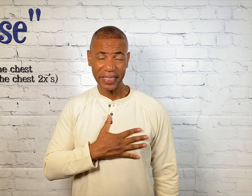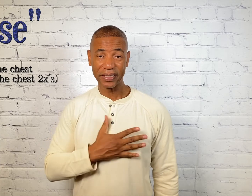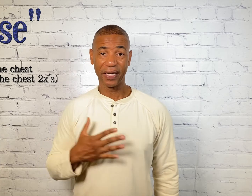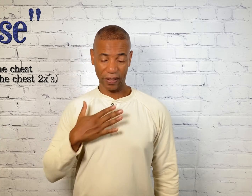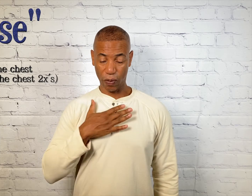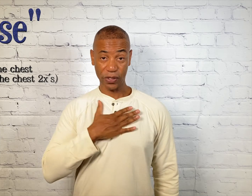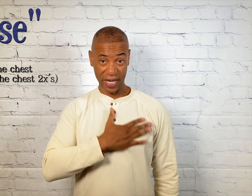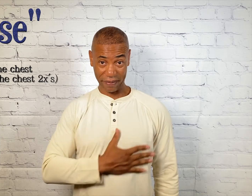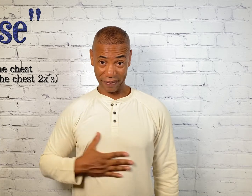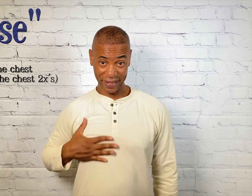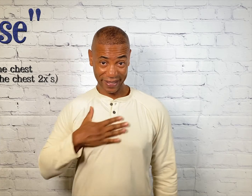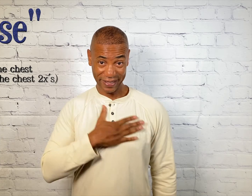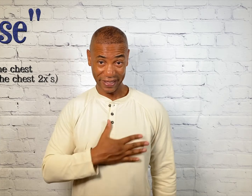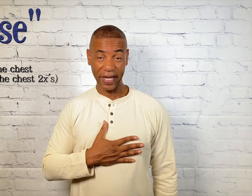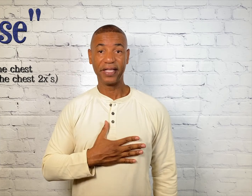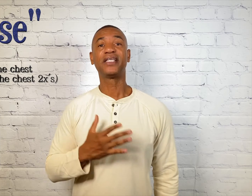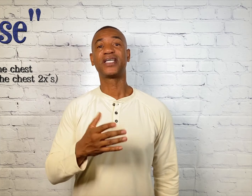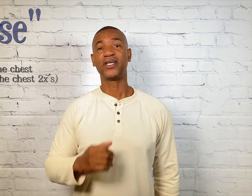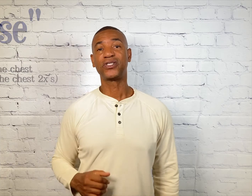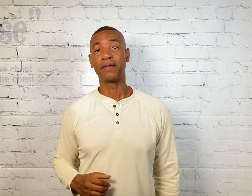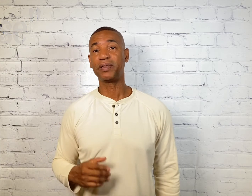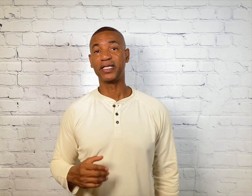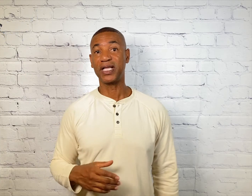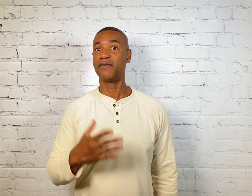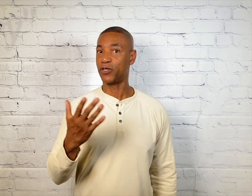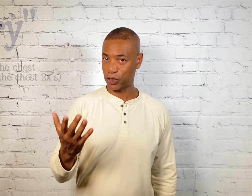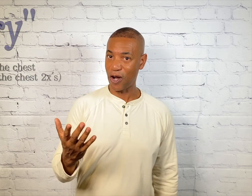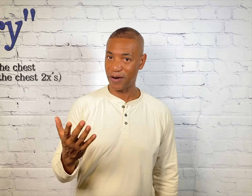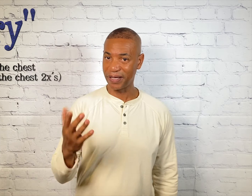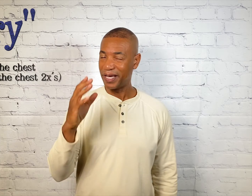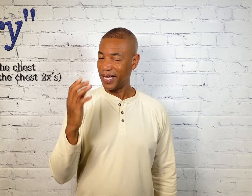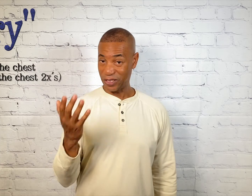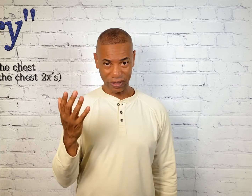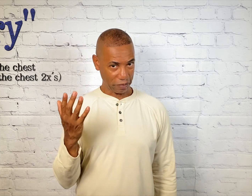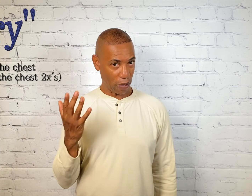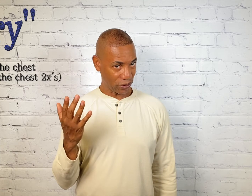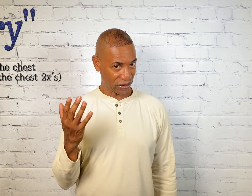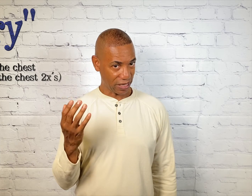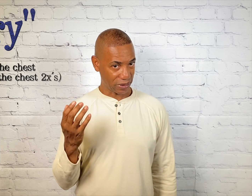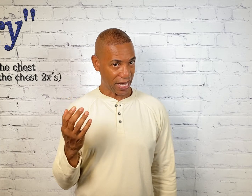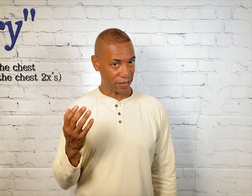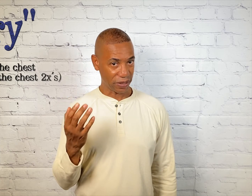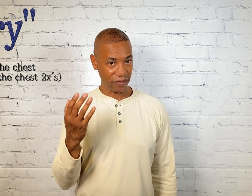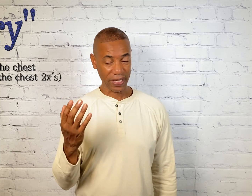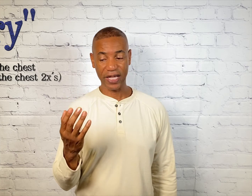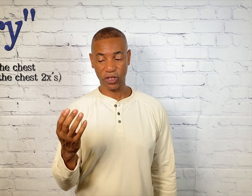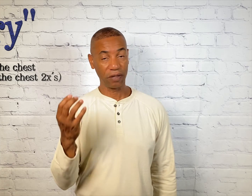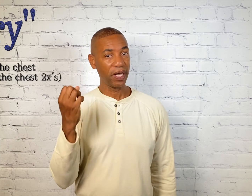One more time. That is how you sign please. Now, if you're sorry, it's almost the same sign but different hand shape, you